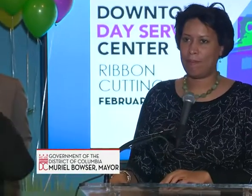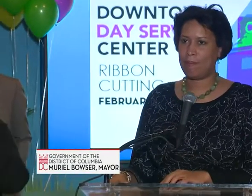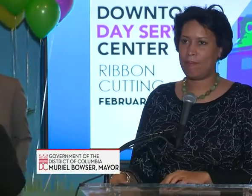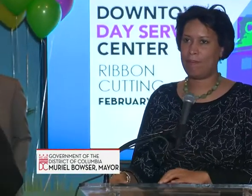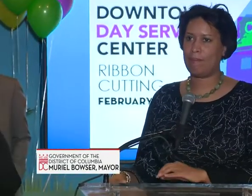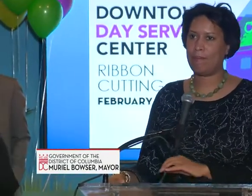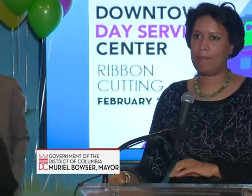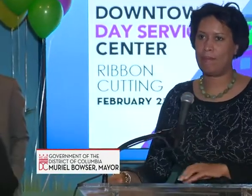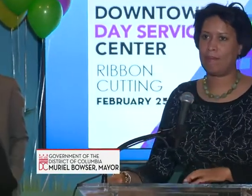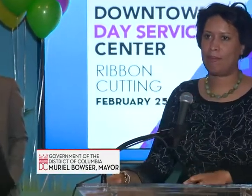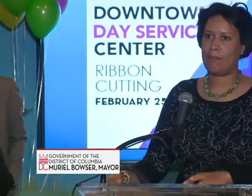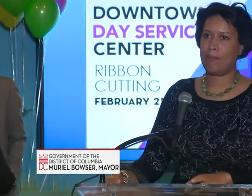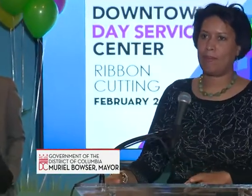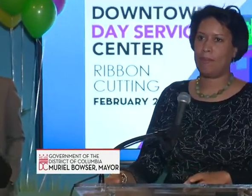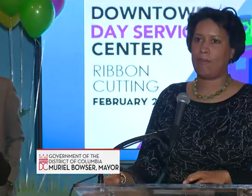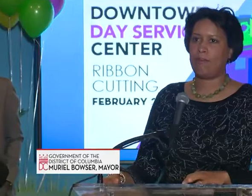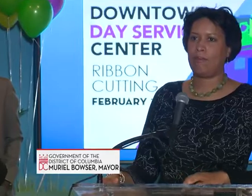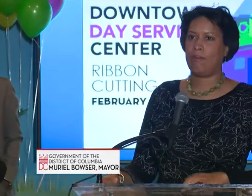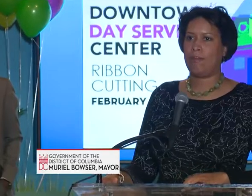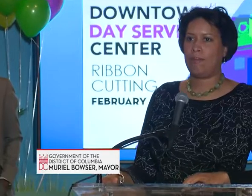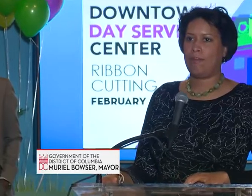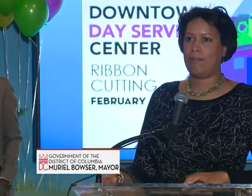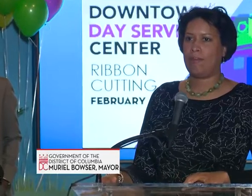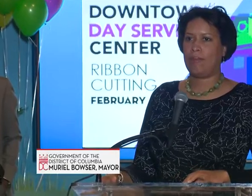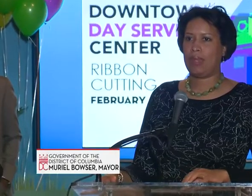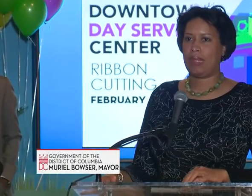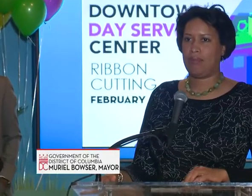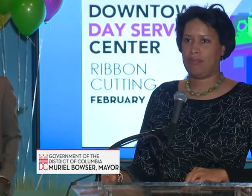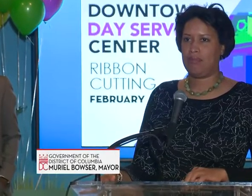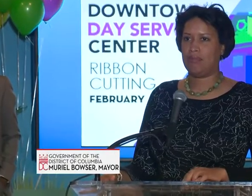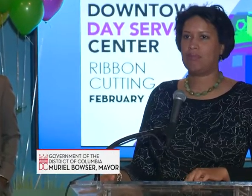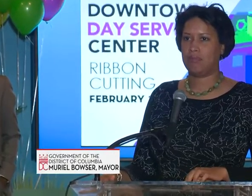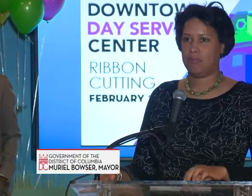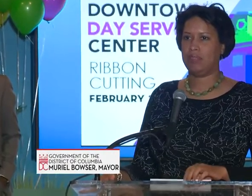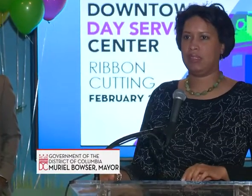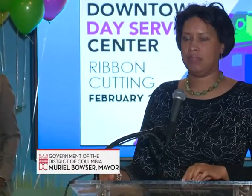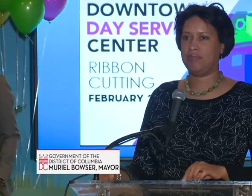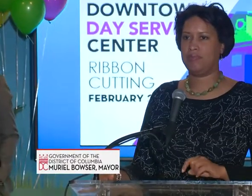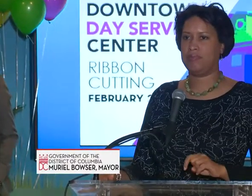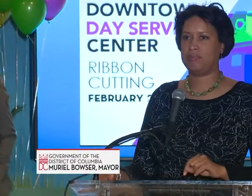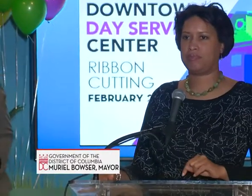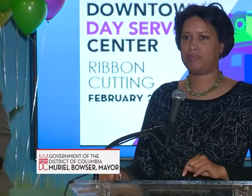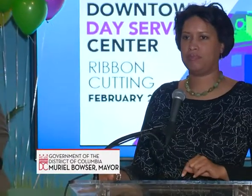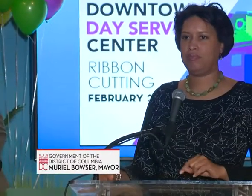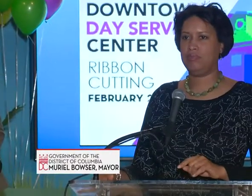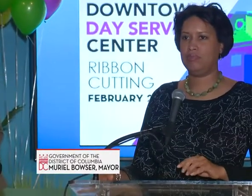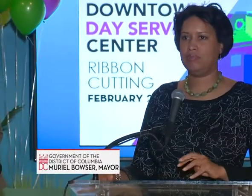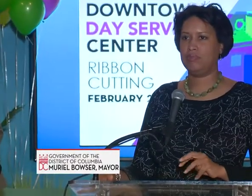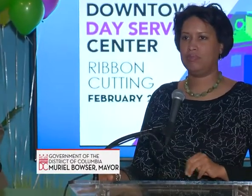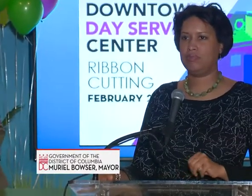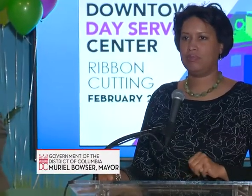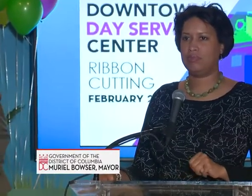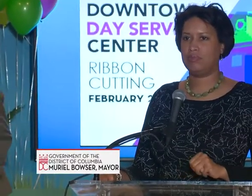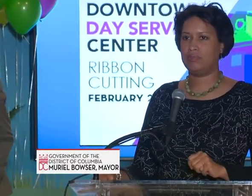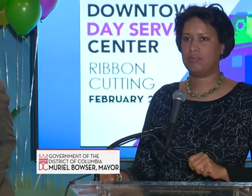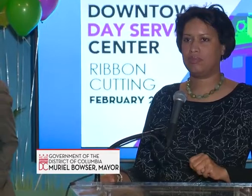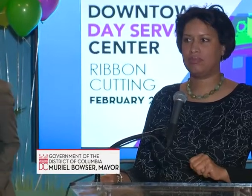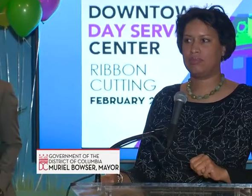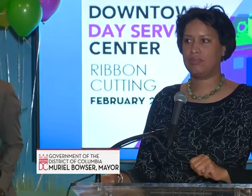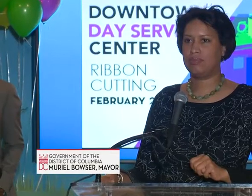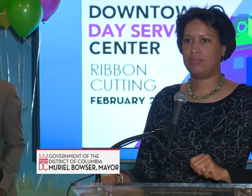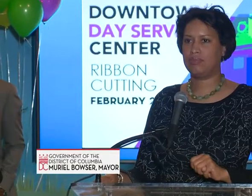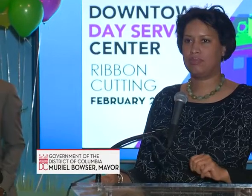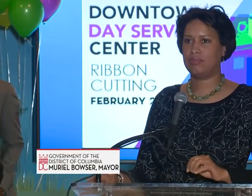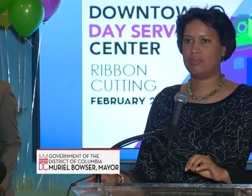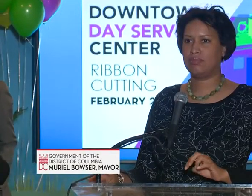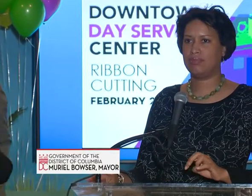Muriel. Resident of the district who lives at 1600 Pennsylvania Avenue yesterday tweeted that he is planning one of the biggest